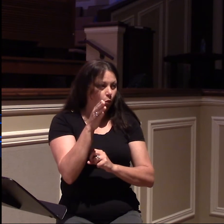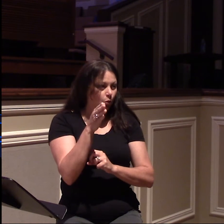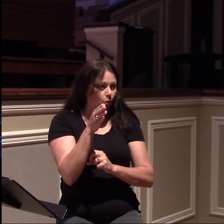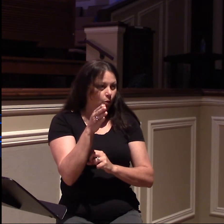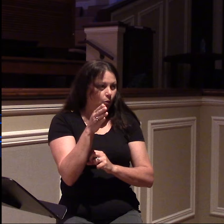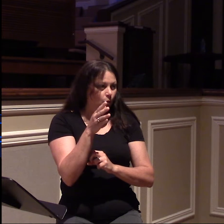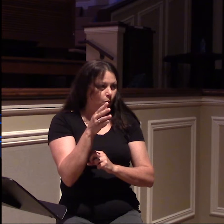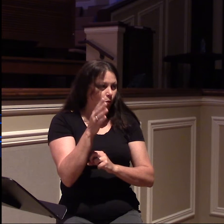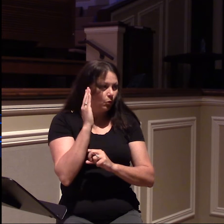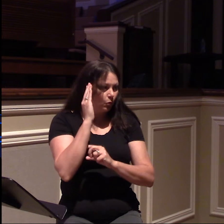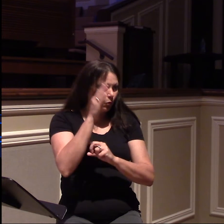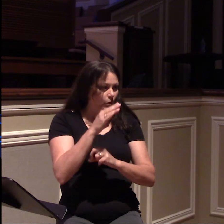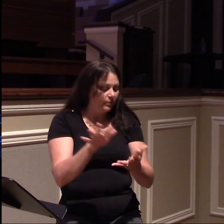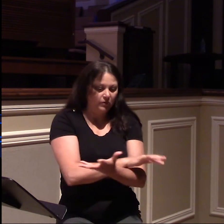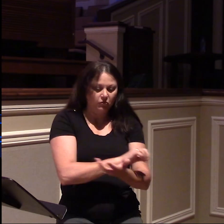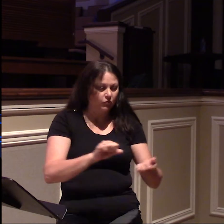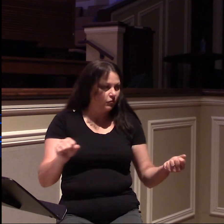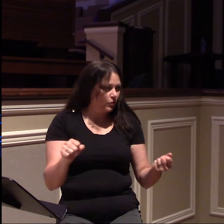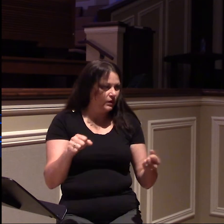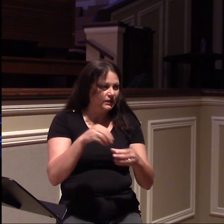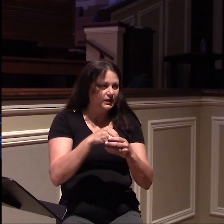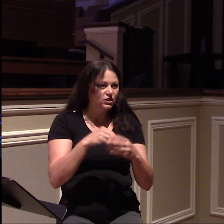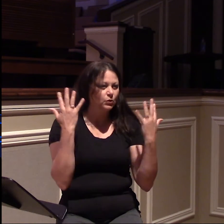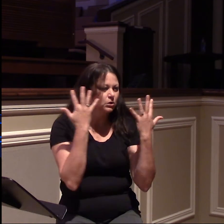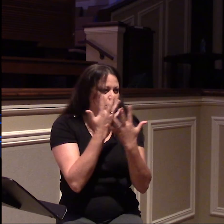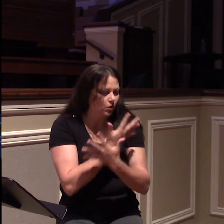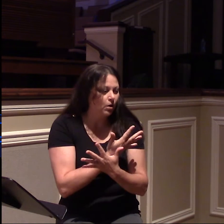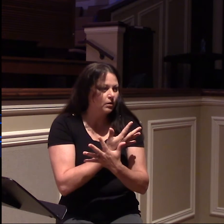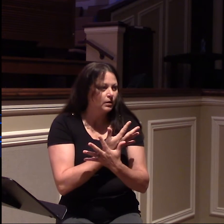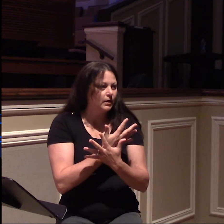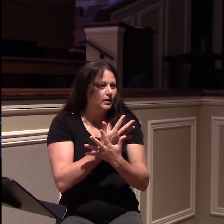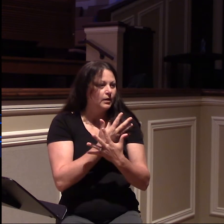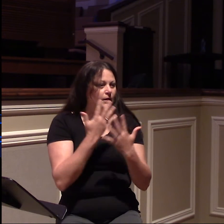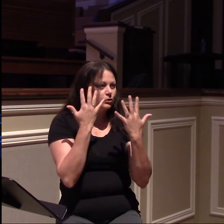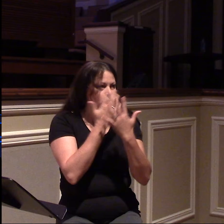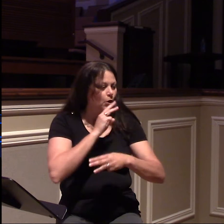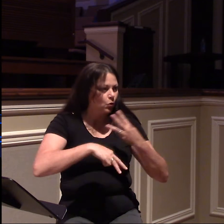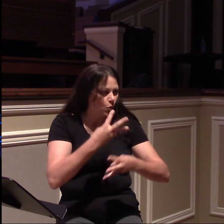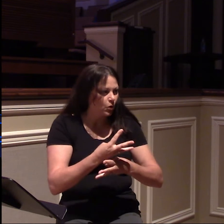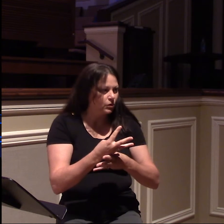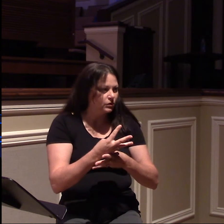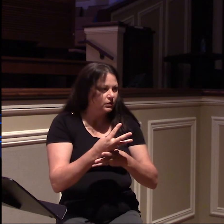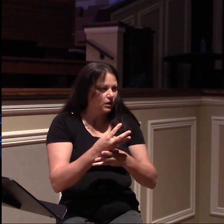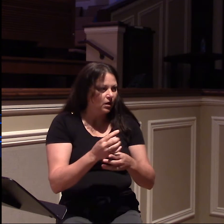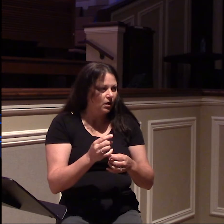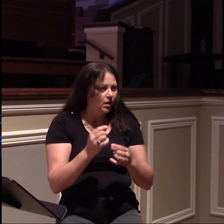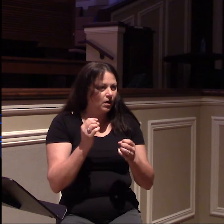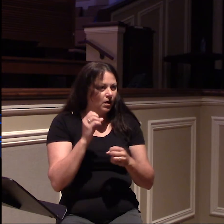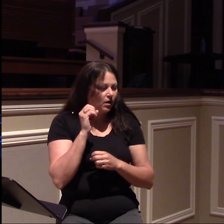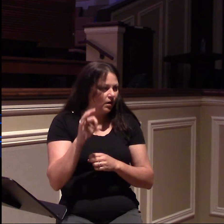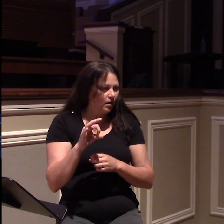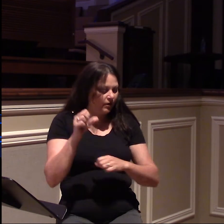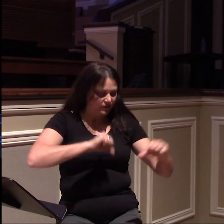sinister and perhaps more protracted by the lights of perverted science. Let us therefore brace ourselves to our duty